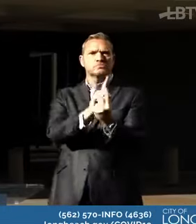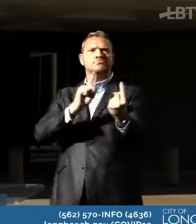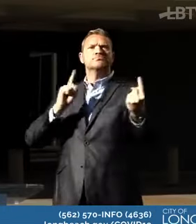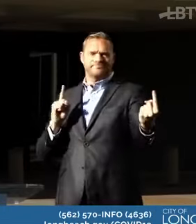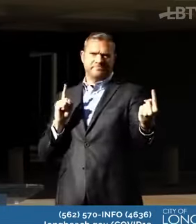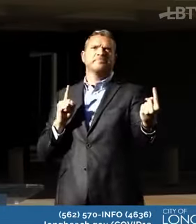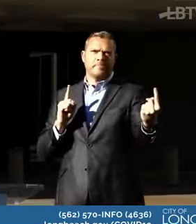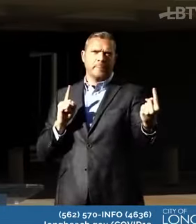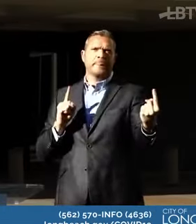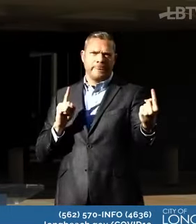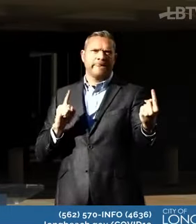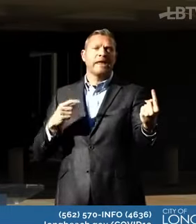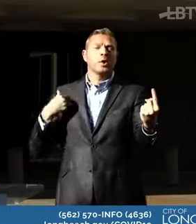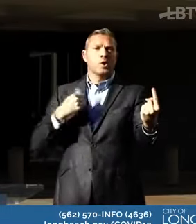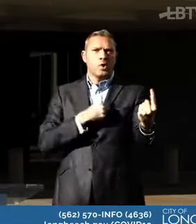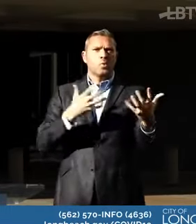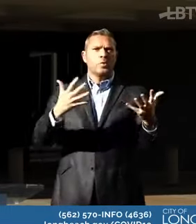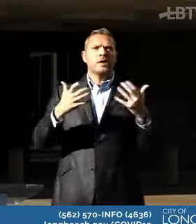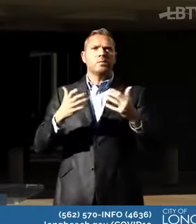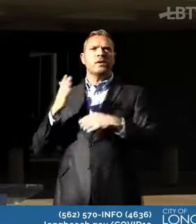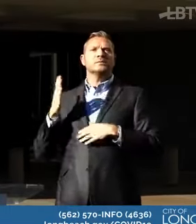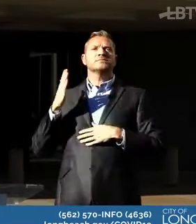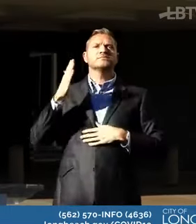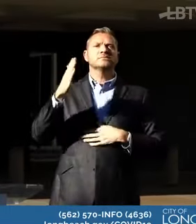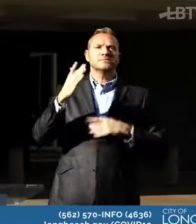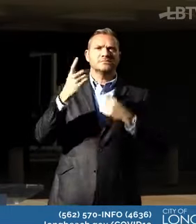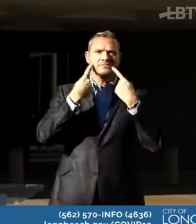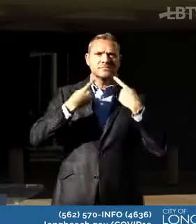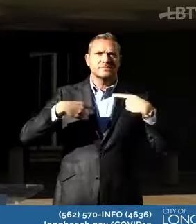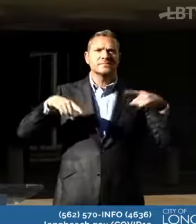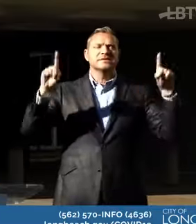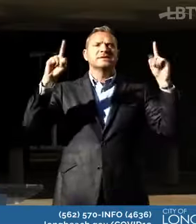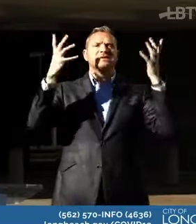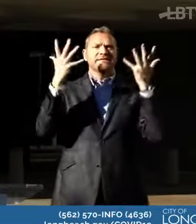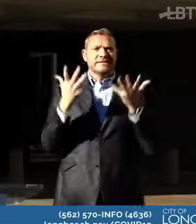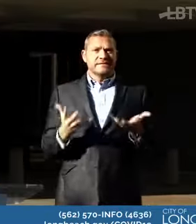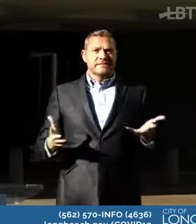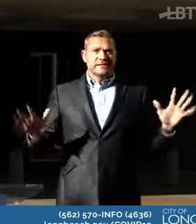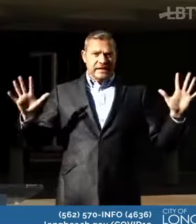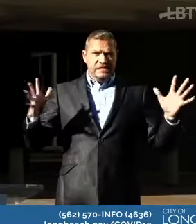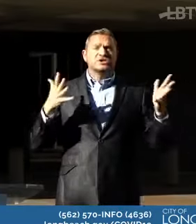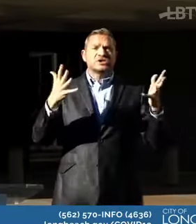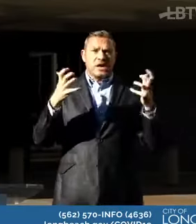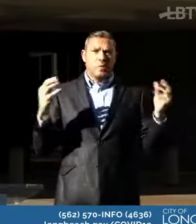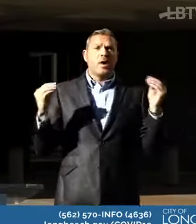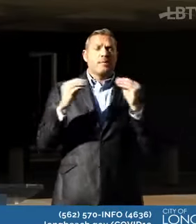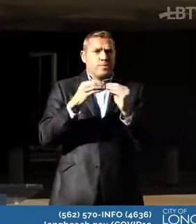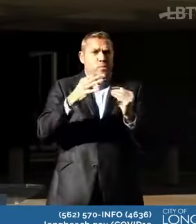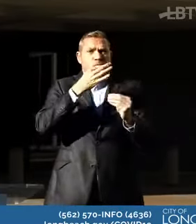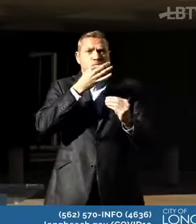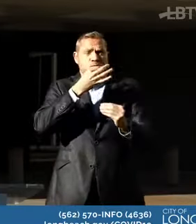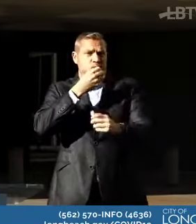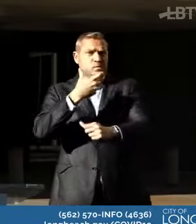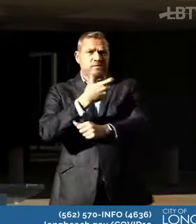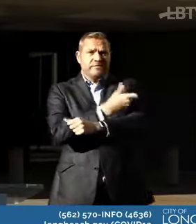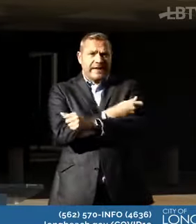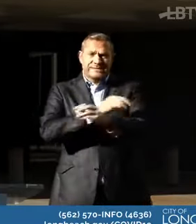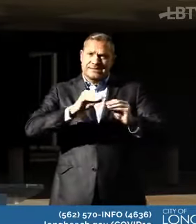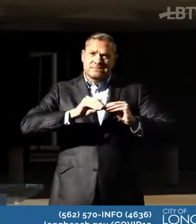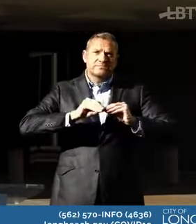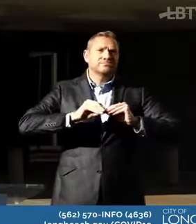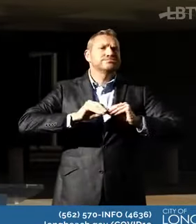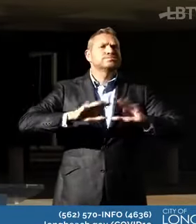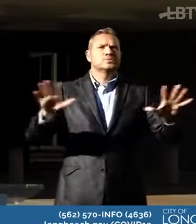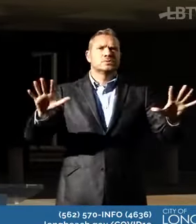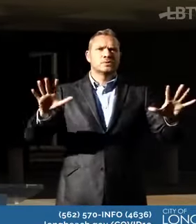to get to the other side of this pandemic, and we look forward to being able to provide vaccines more broadly in the near future. I couldn't be more